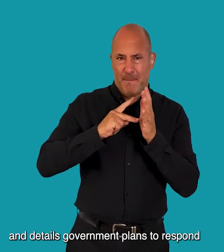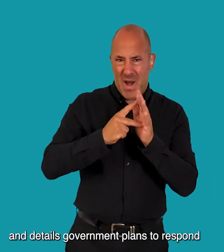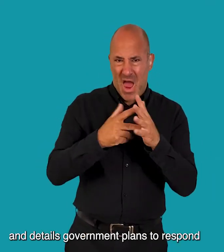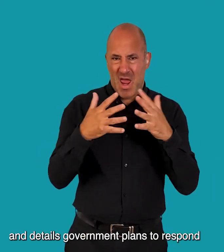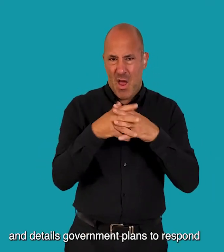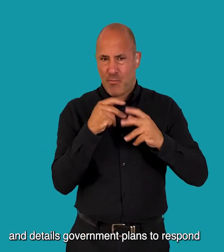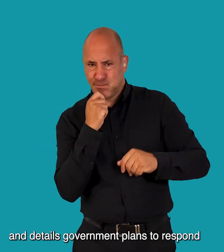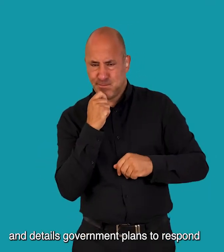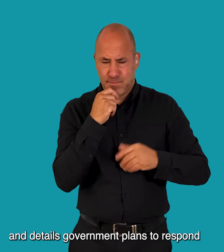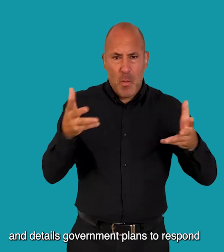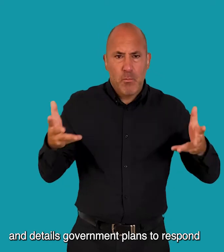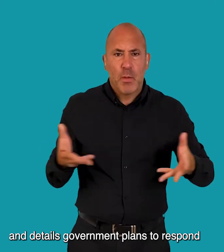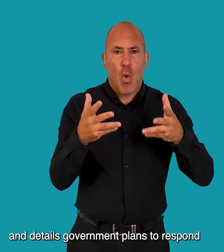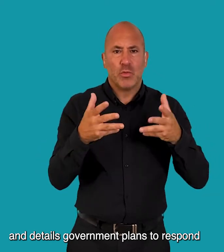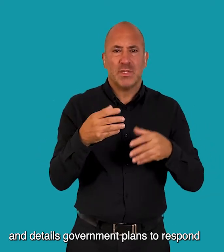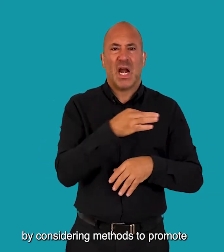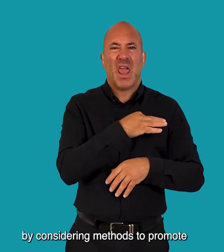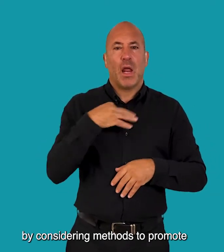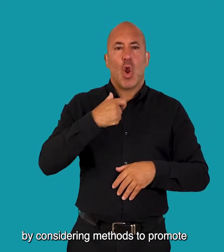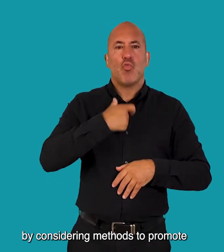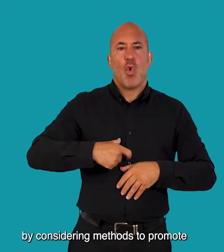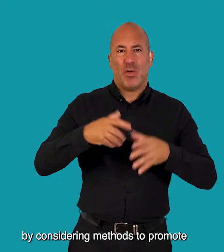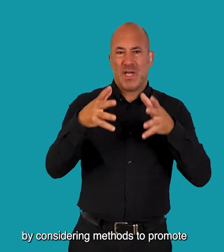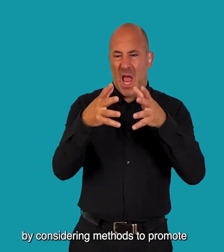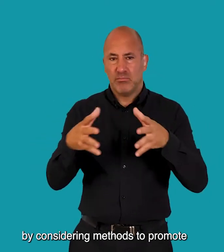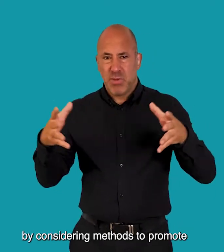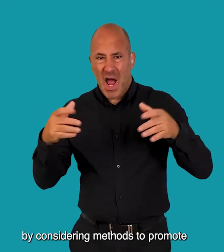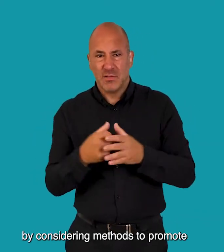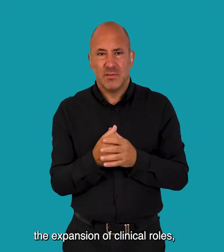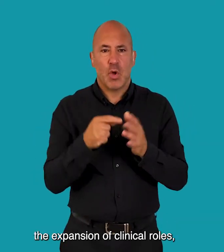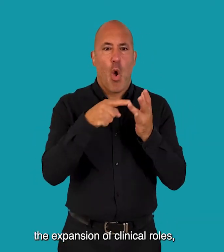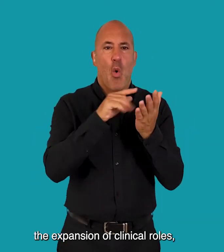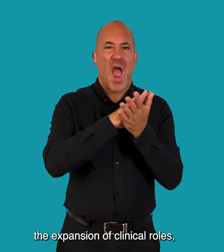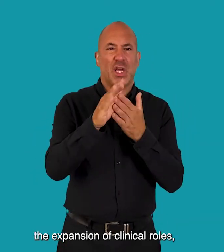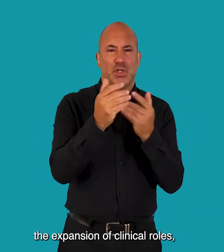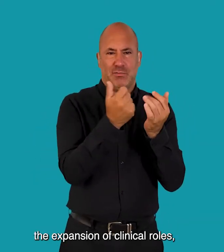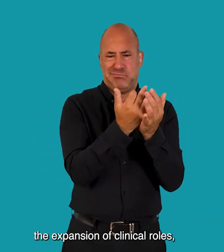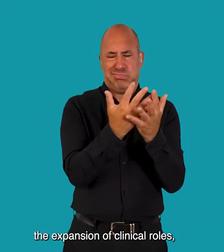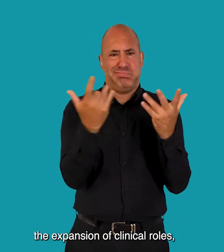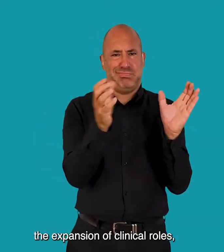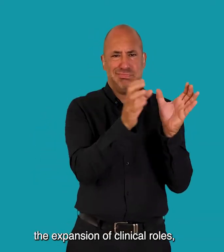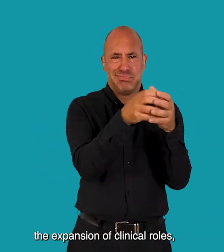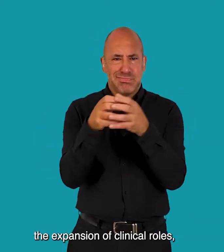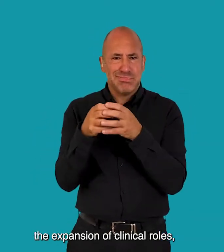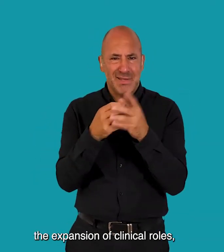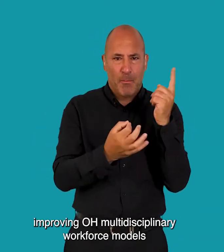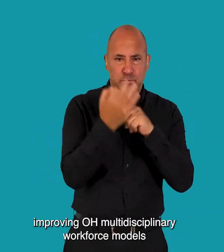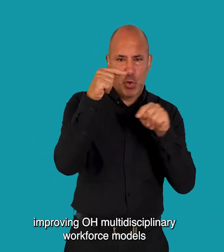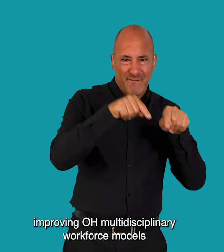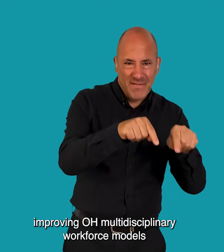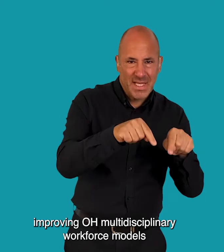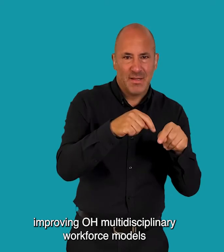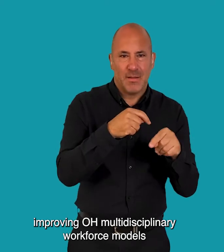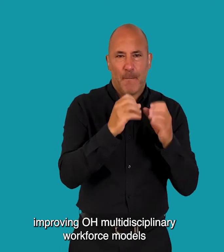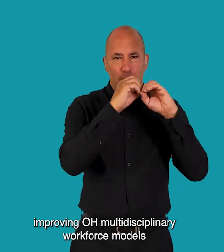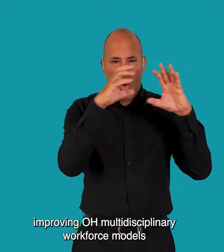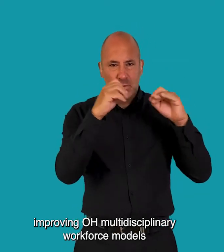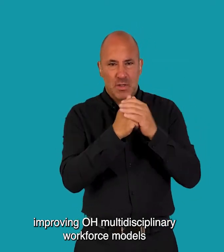government plans to respond by considering methods to promote the expansion of clinical roles, improving OH